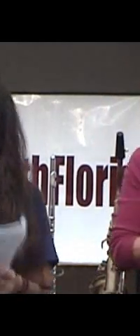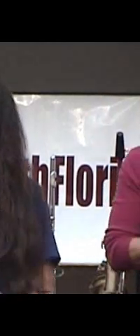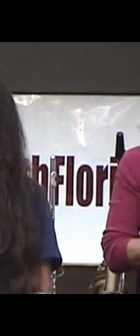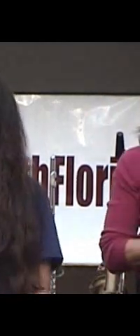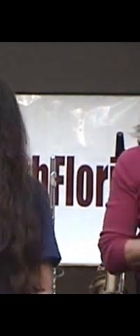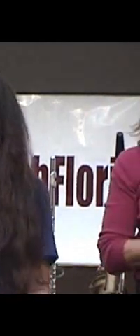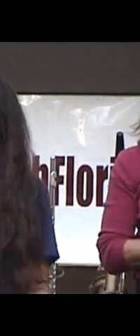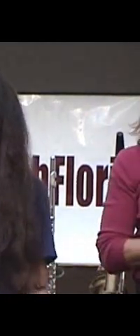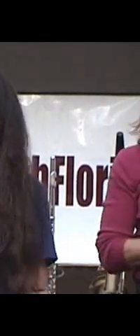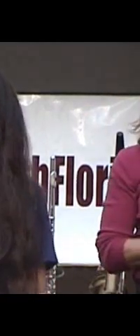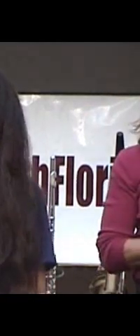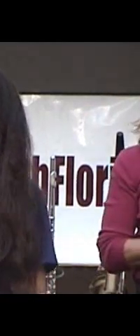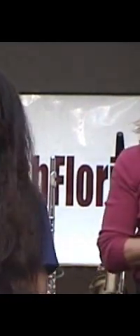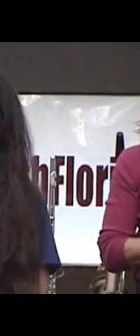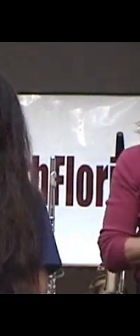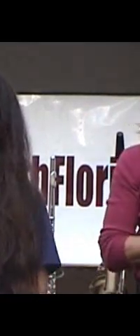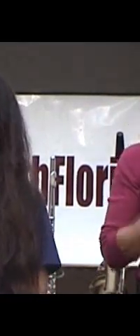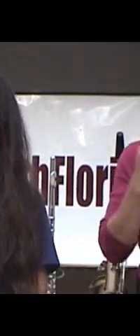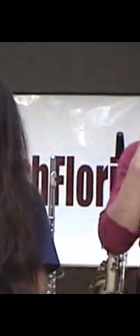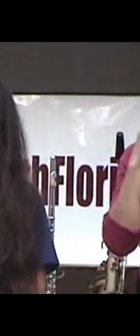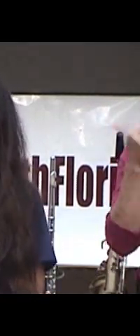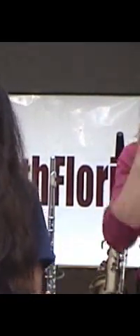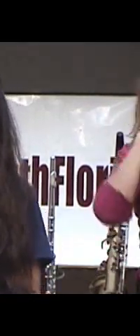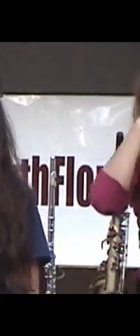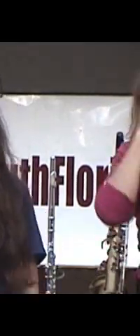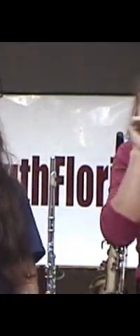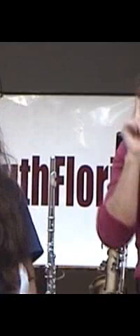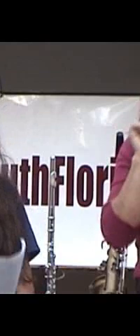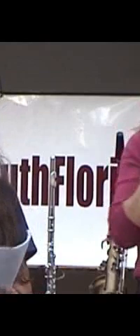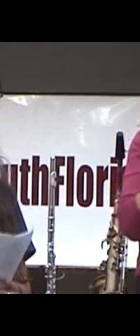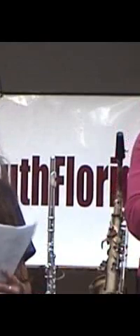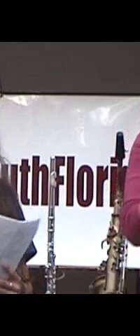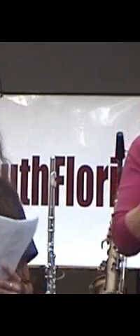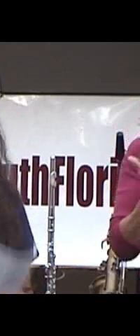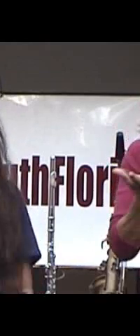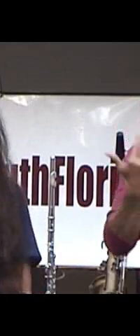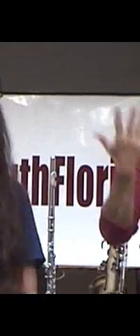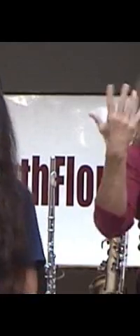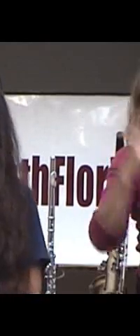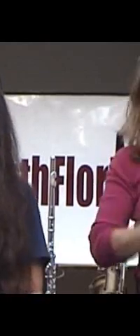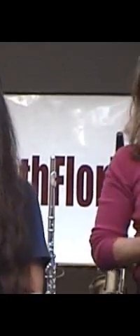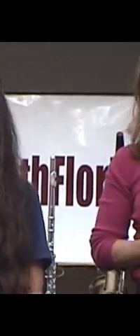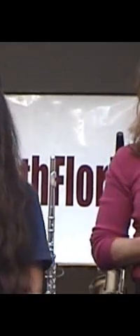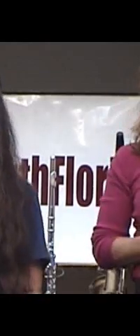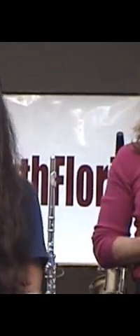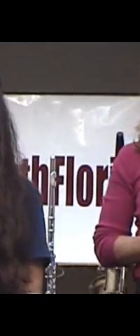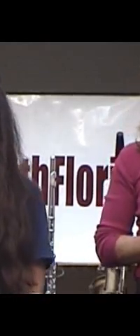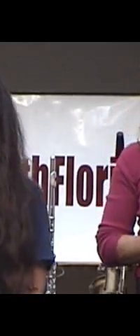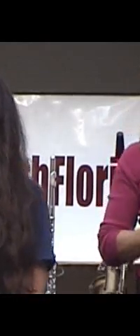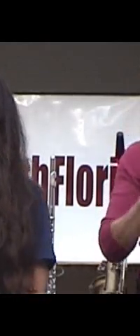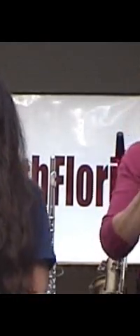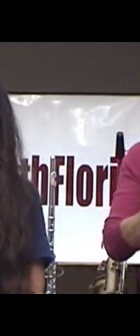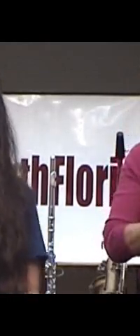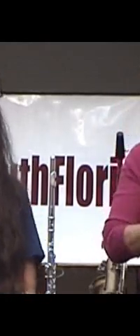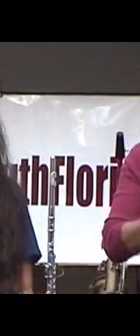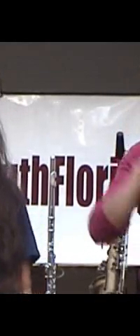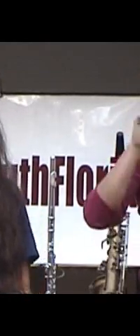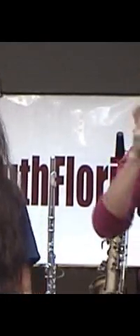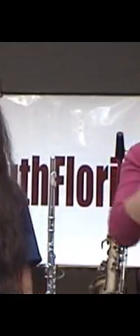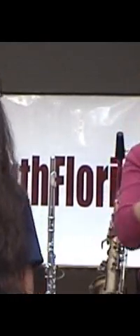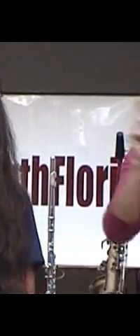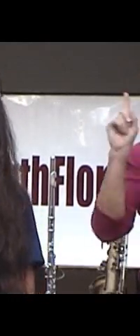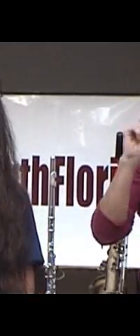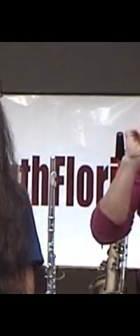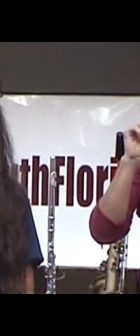Would they think, is this just another kid? Come on. That's when I knew what my subject would be. Last week in